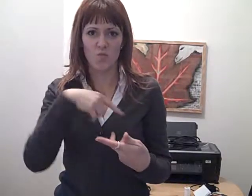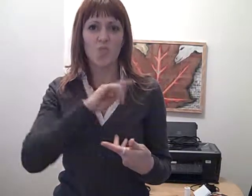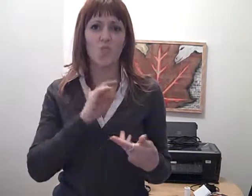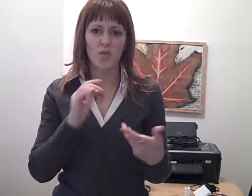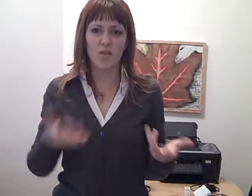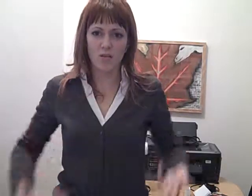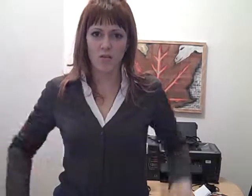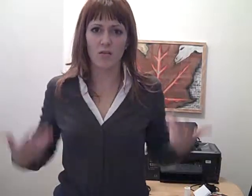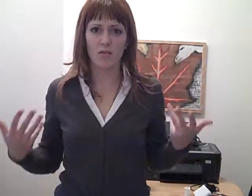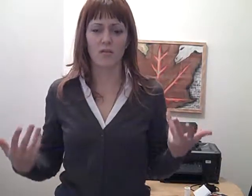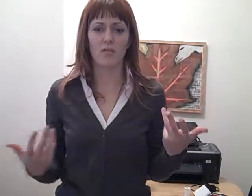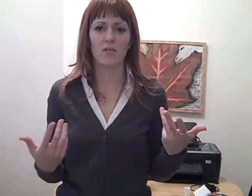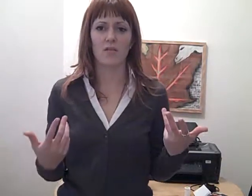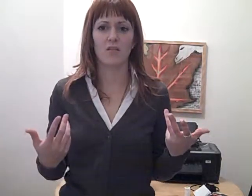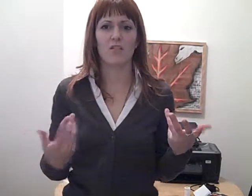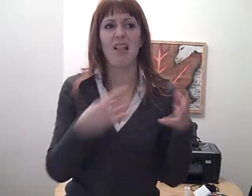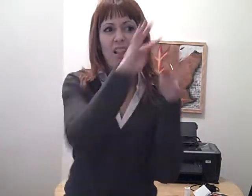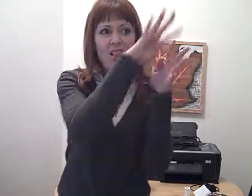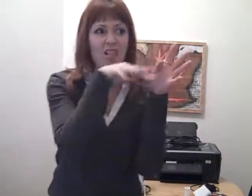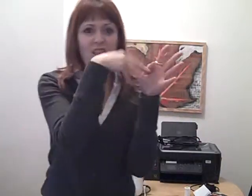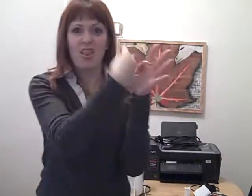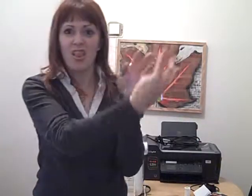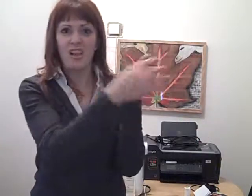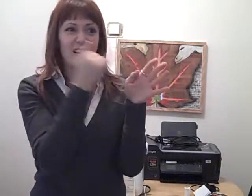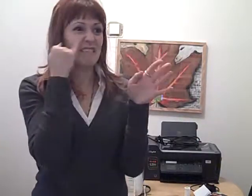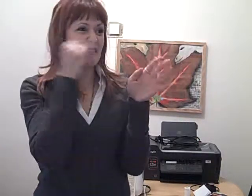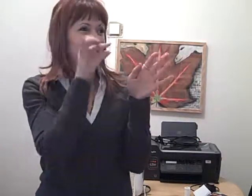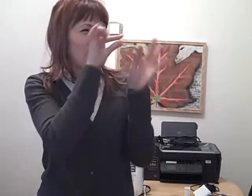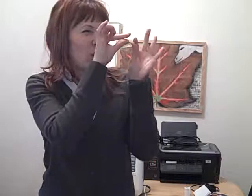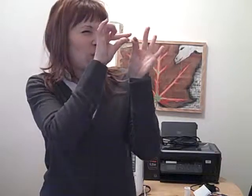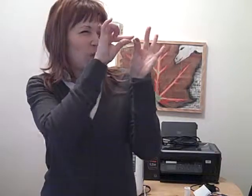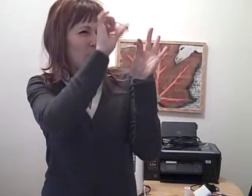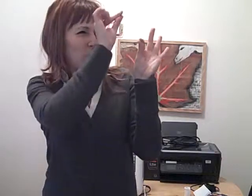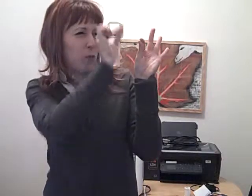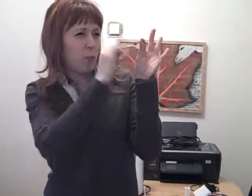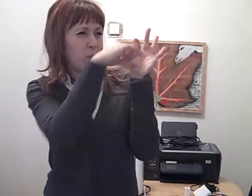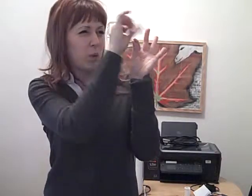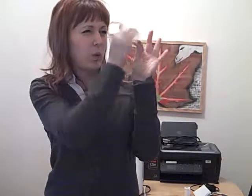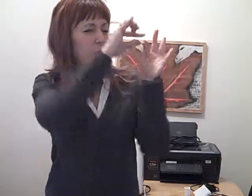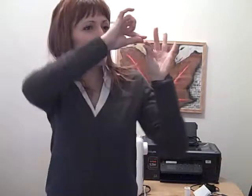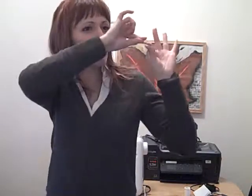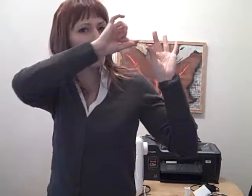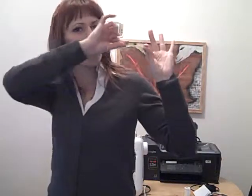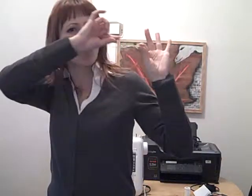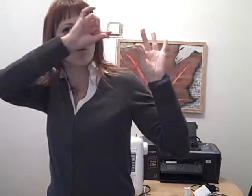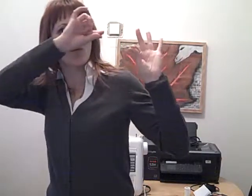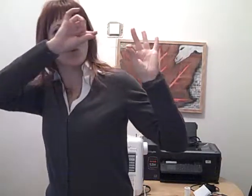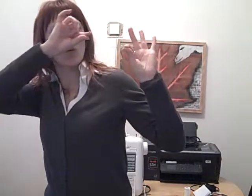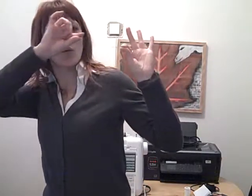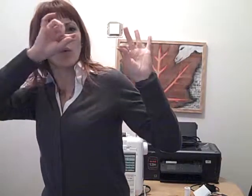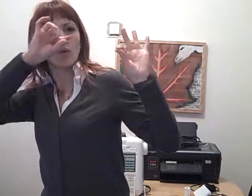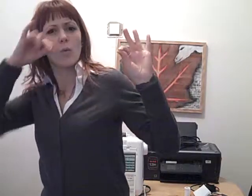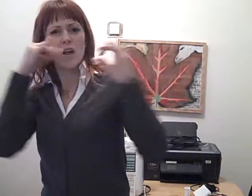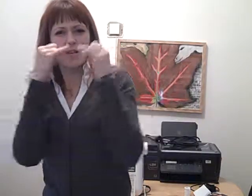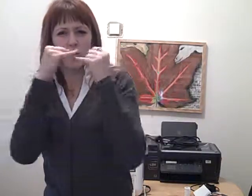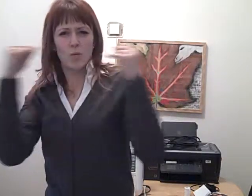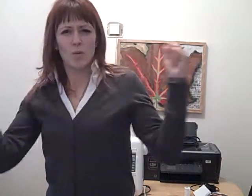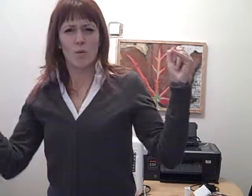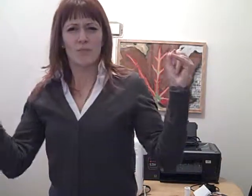2 nanometers thick. 2 nanometers is 20 atoms in thickness. And I